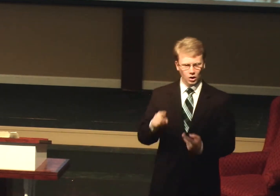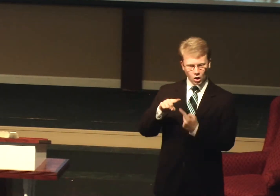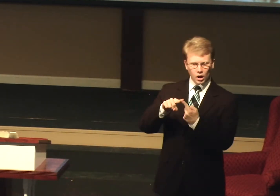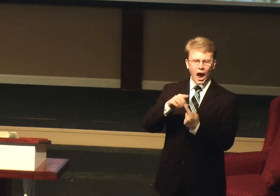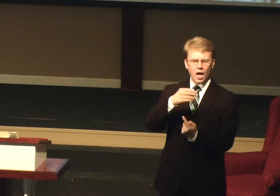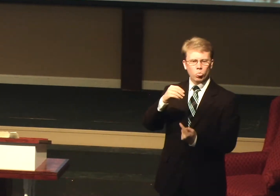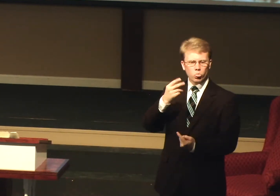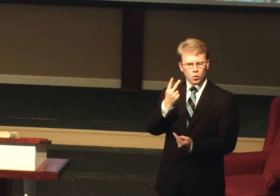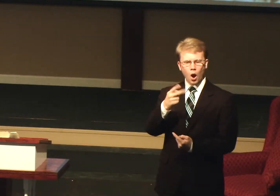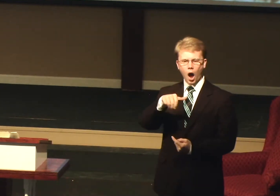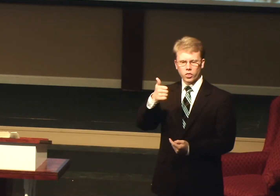there.